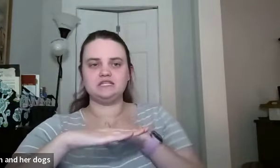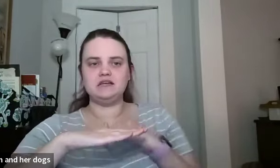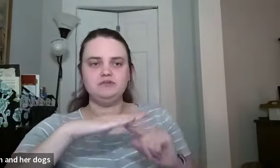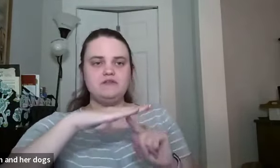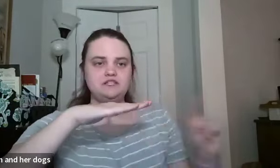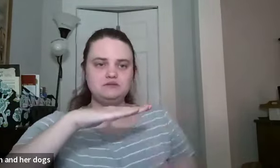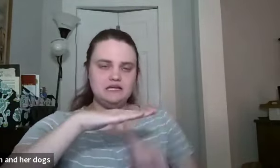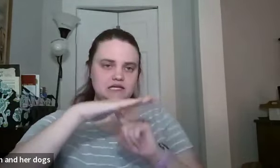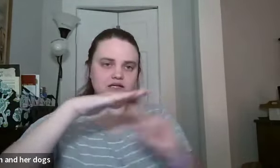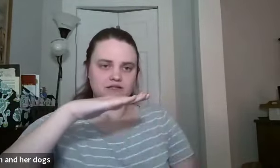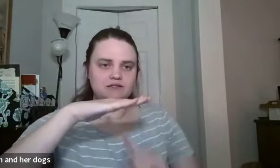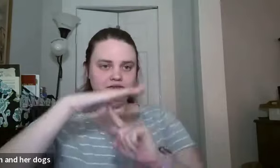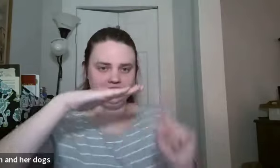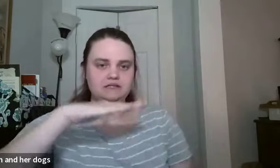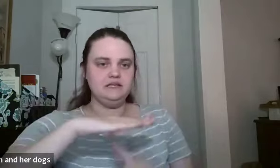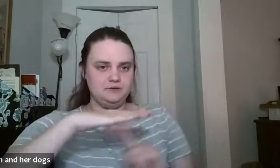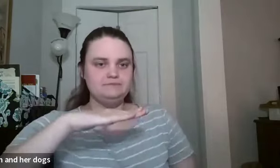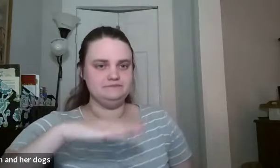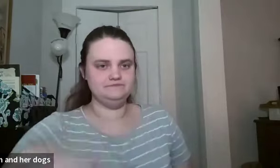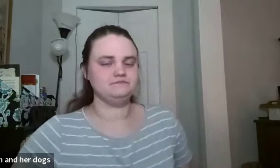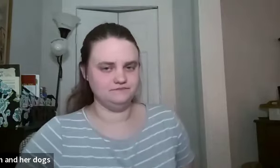chest level and then do lightning here.